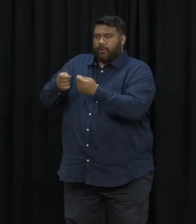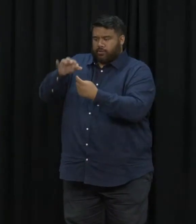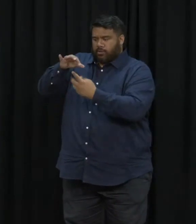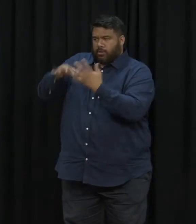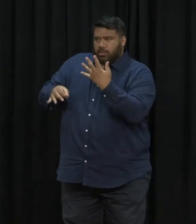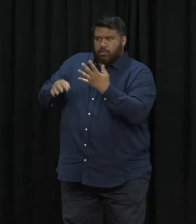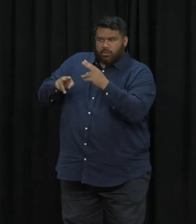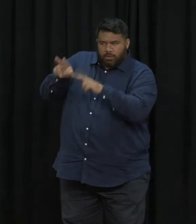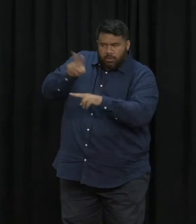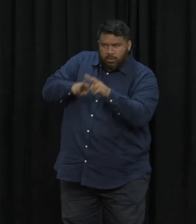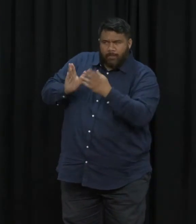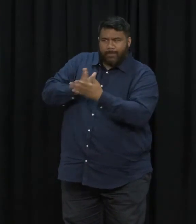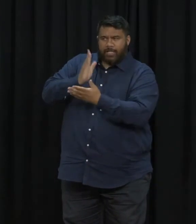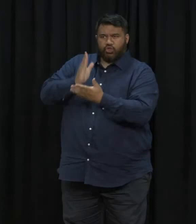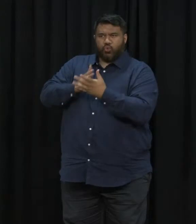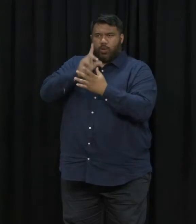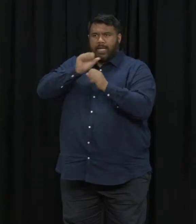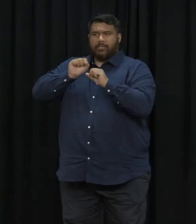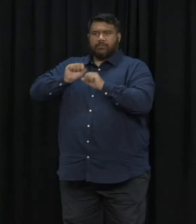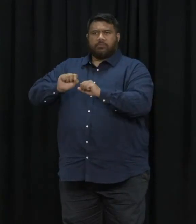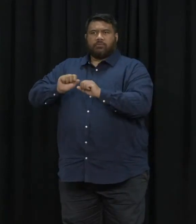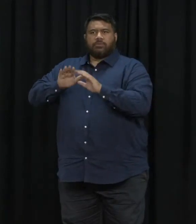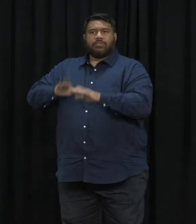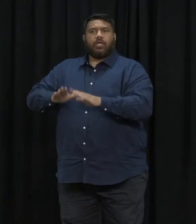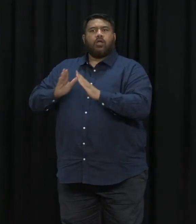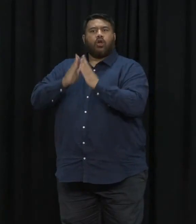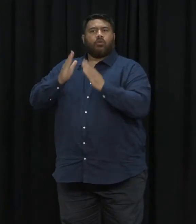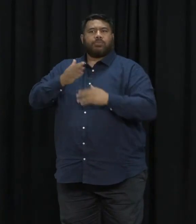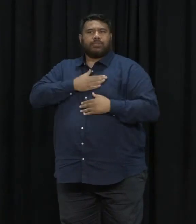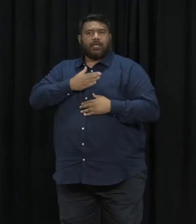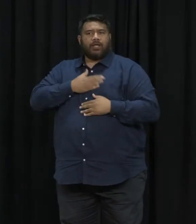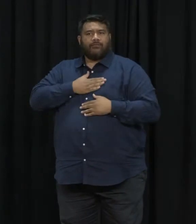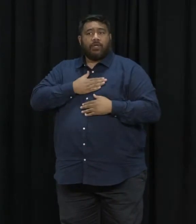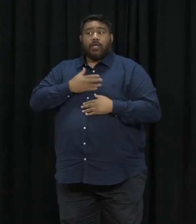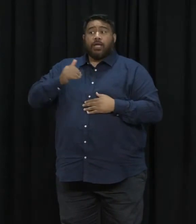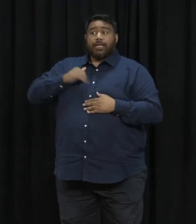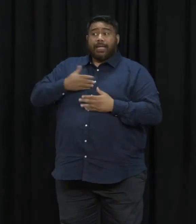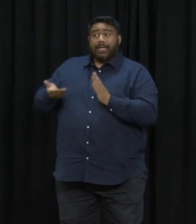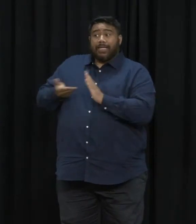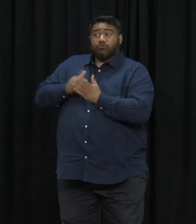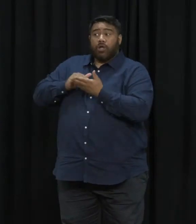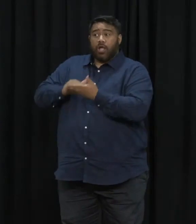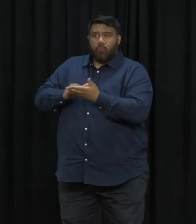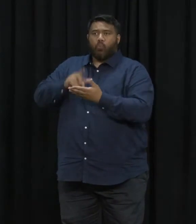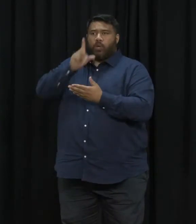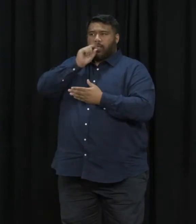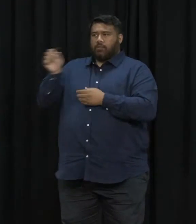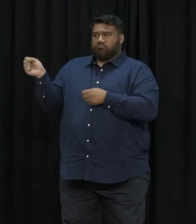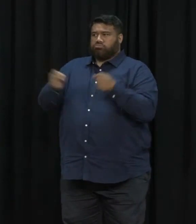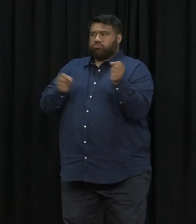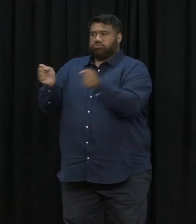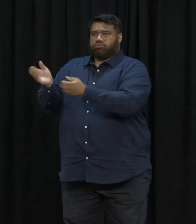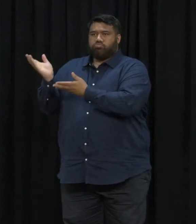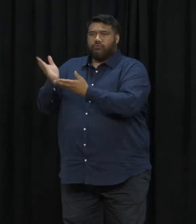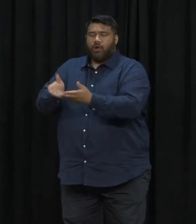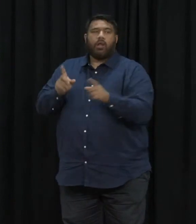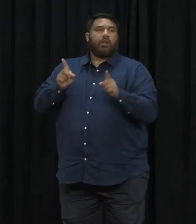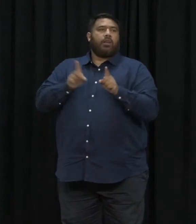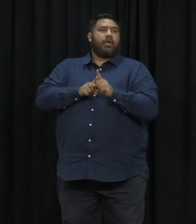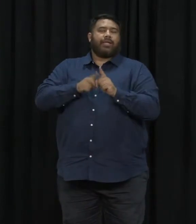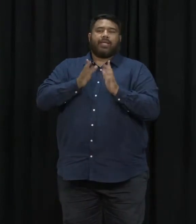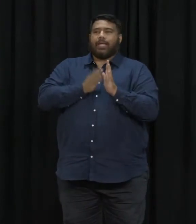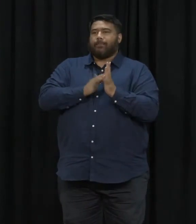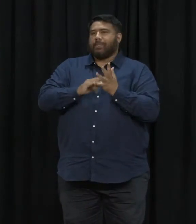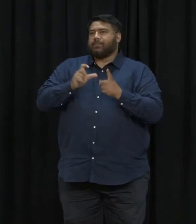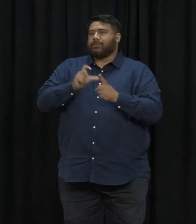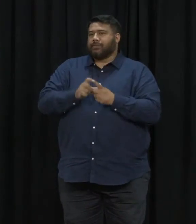they stay at home. And we can bring in the support of MSD if that is an issue. To reiterate, we have